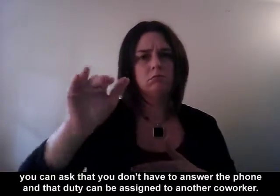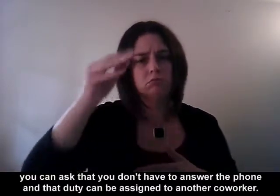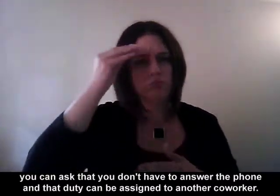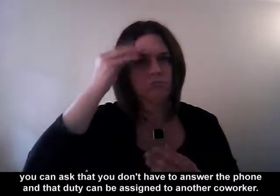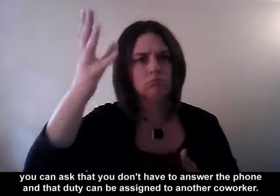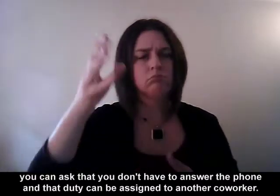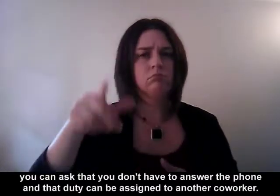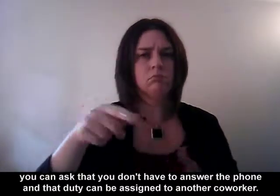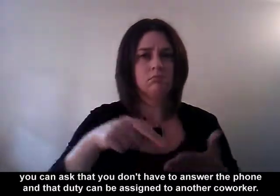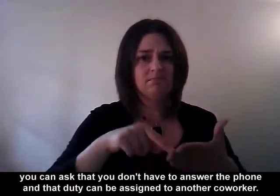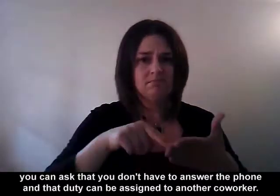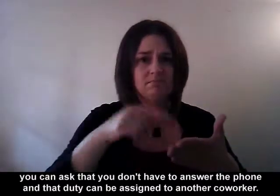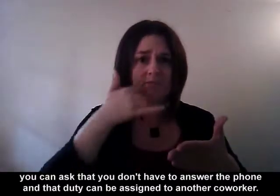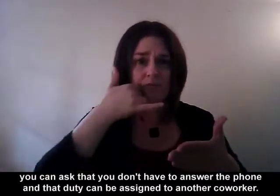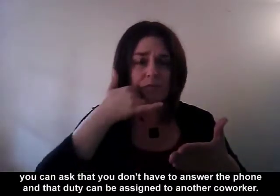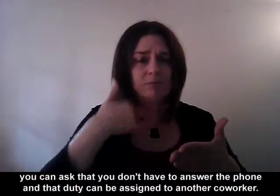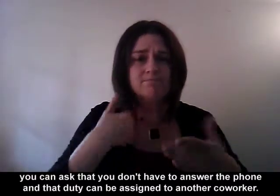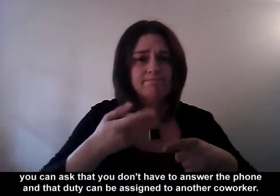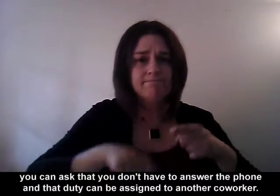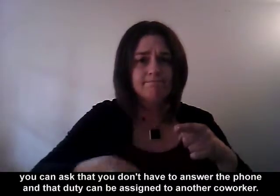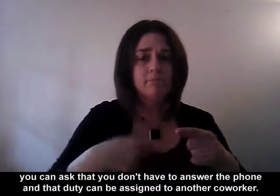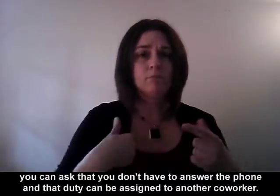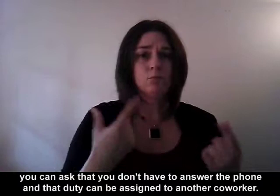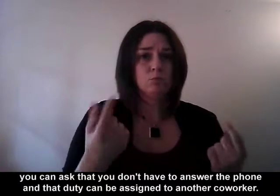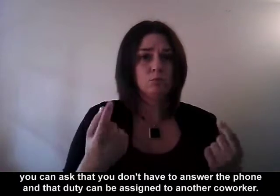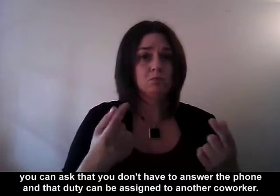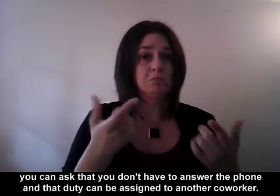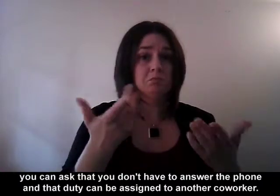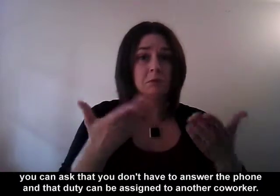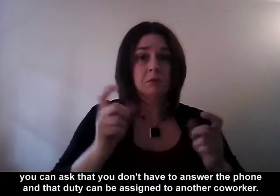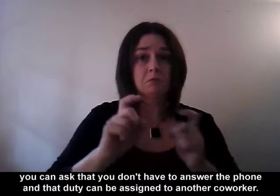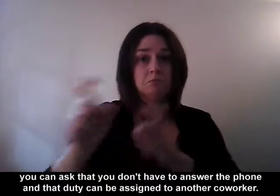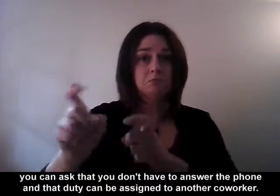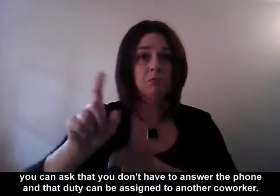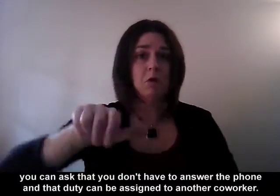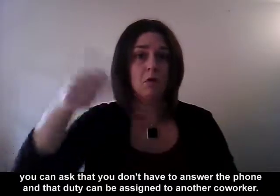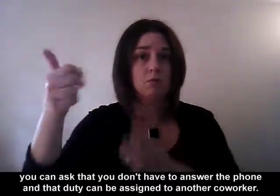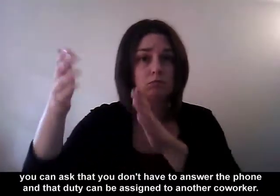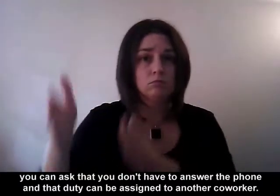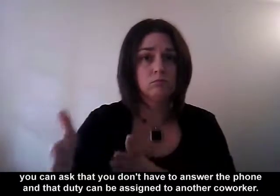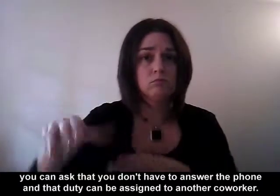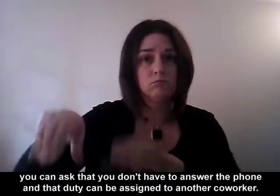you can ask that you don't have to answer the phone, and that duty can be assigned to another coworker.